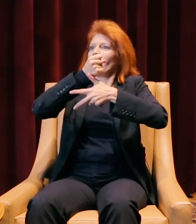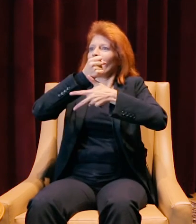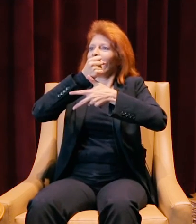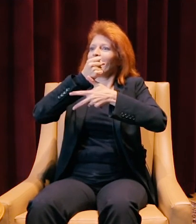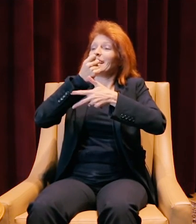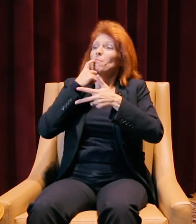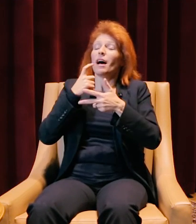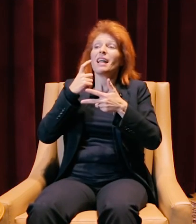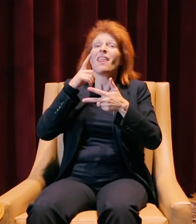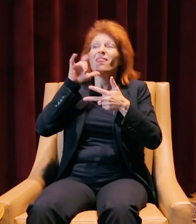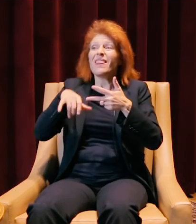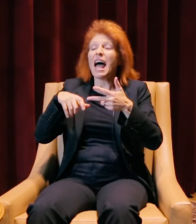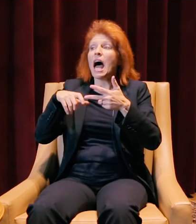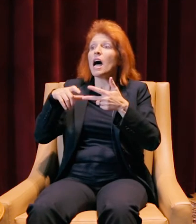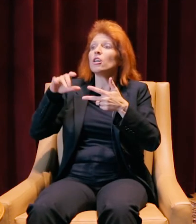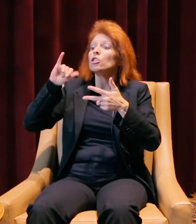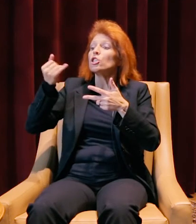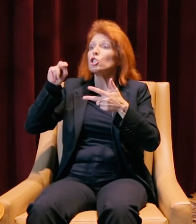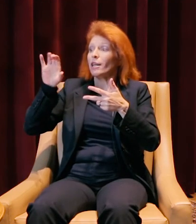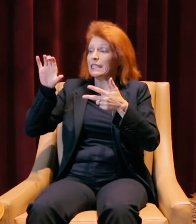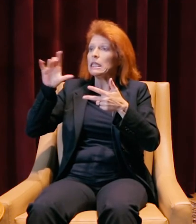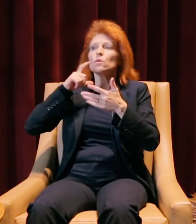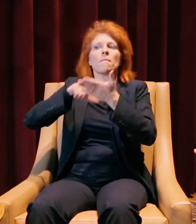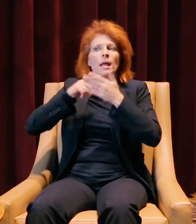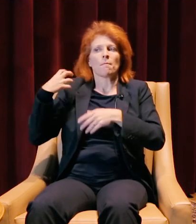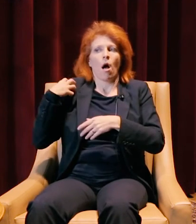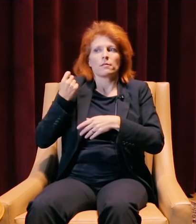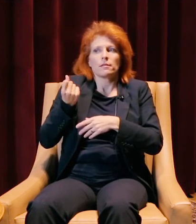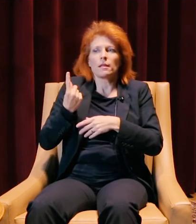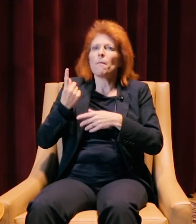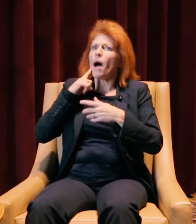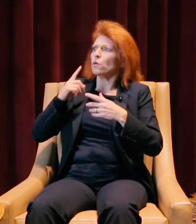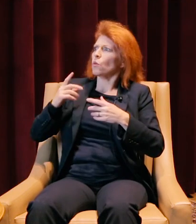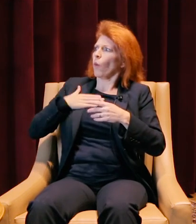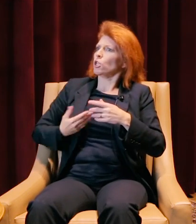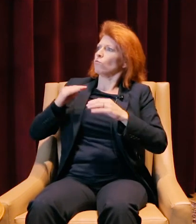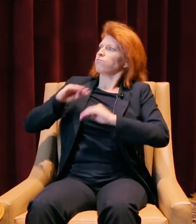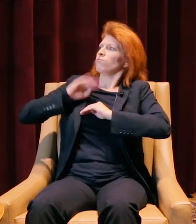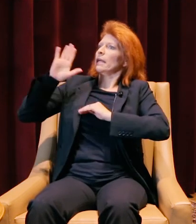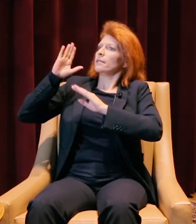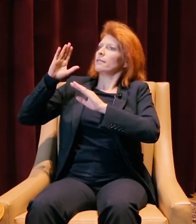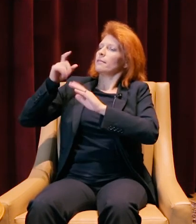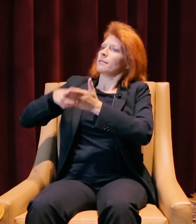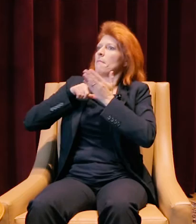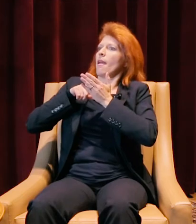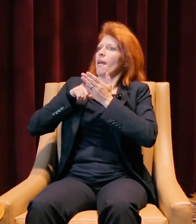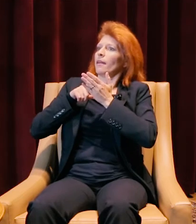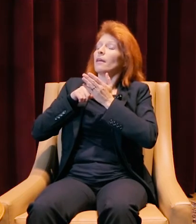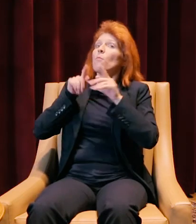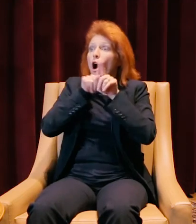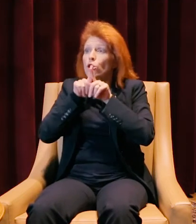the demands of a very demanding boss, John C. At the same time, I was often doing business with some very,